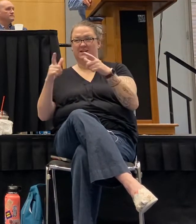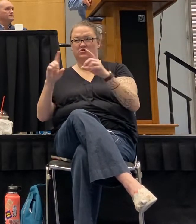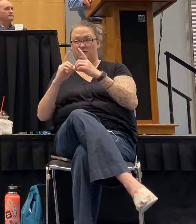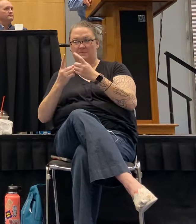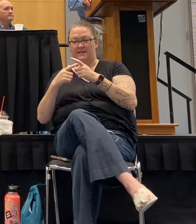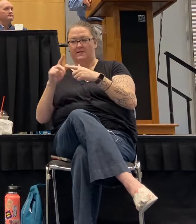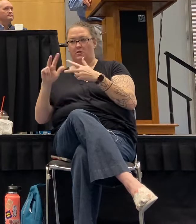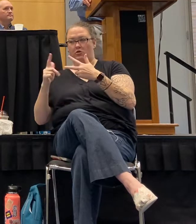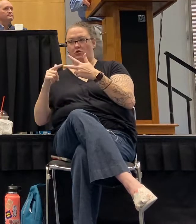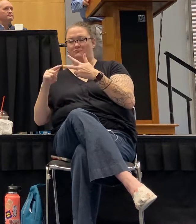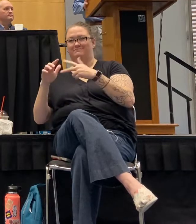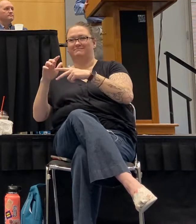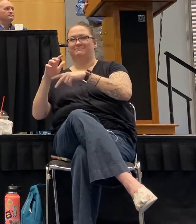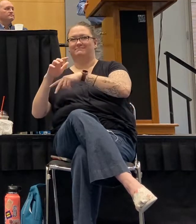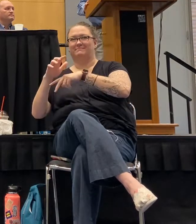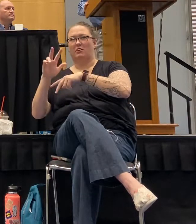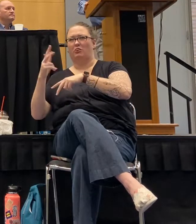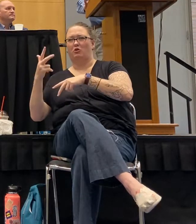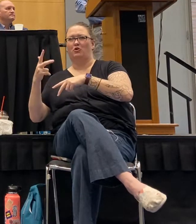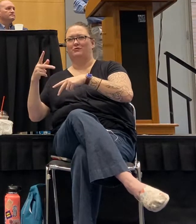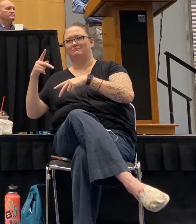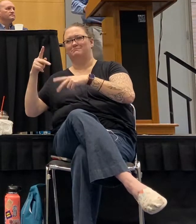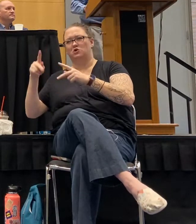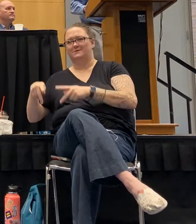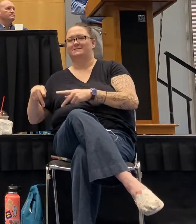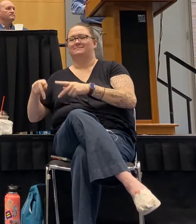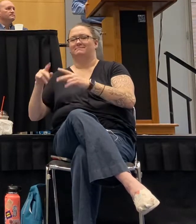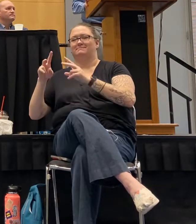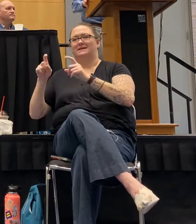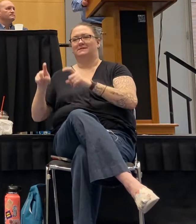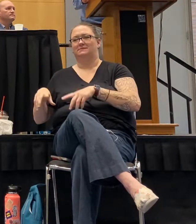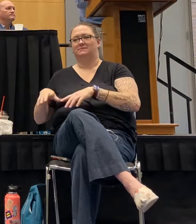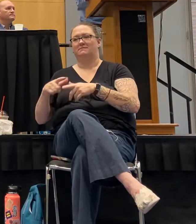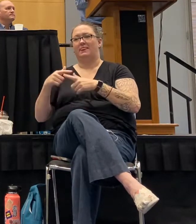third-party English assessment. And then going from there.